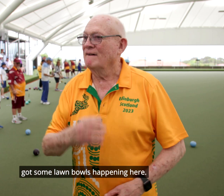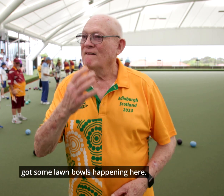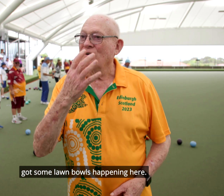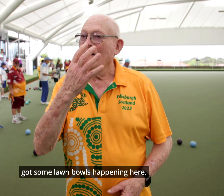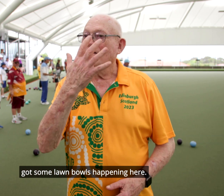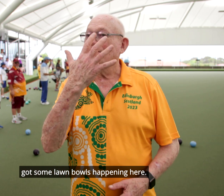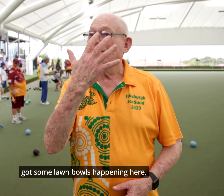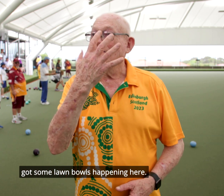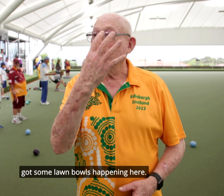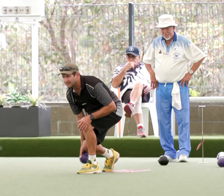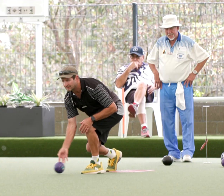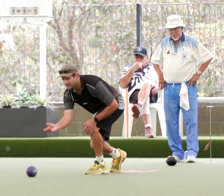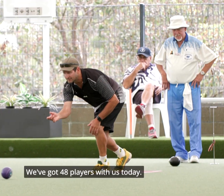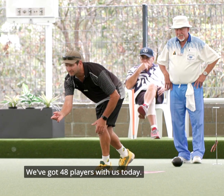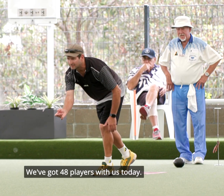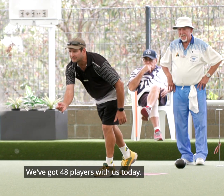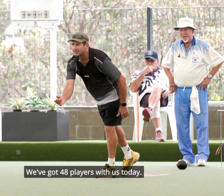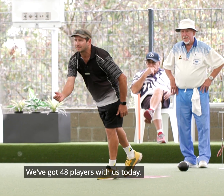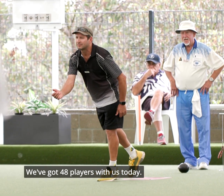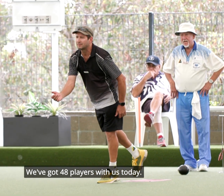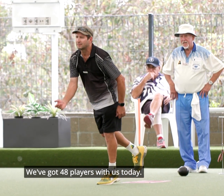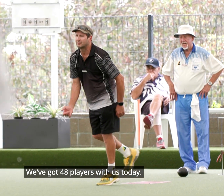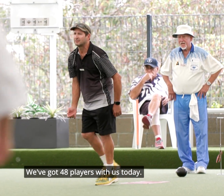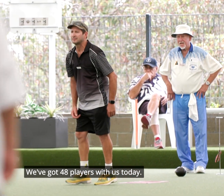lawn bowls happening here. We've got 48 players with us today.